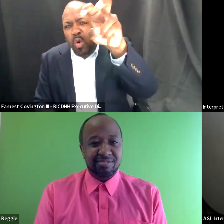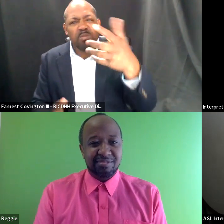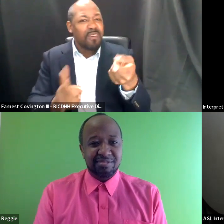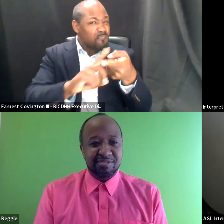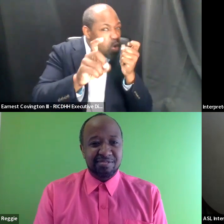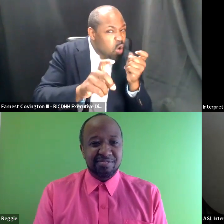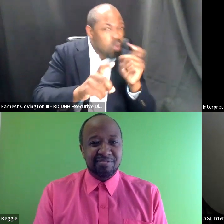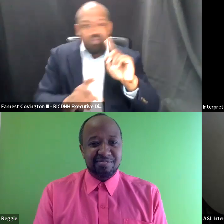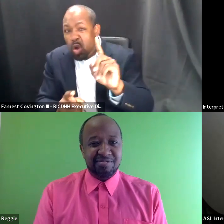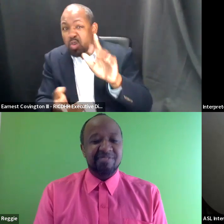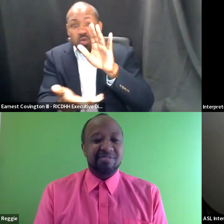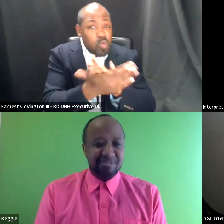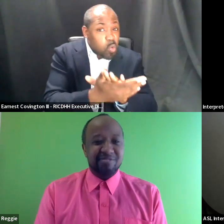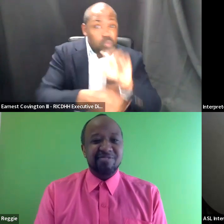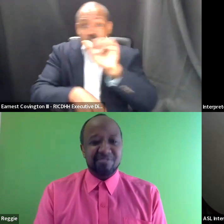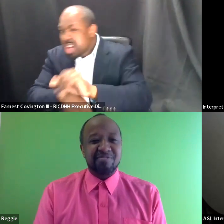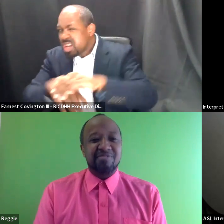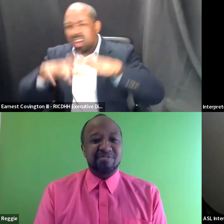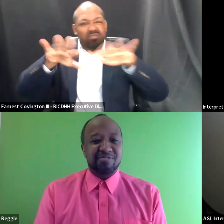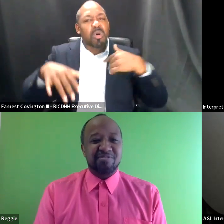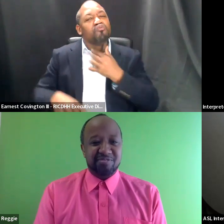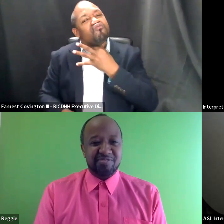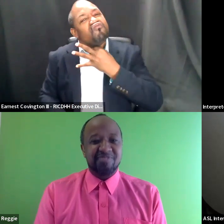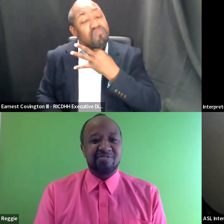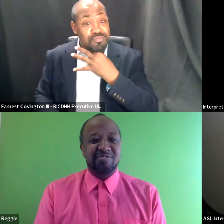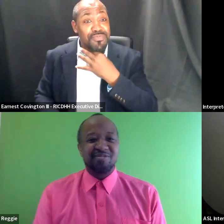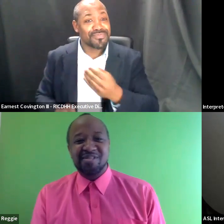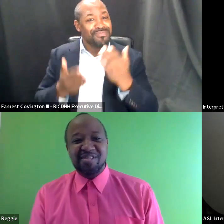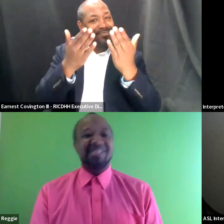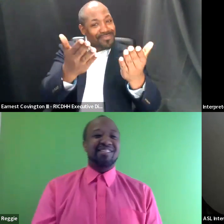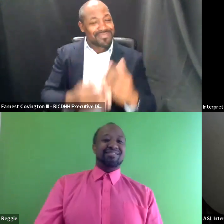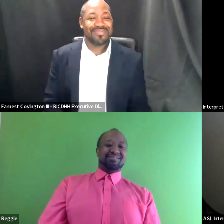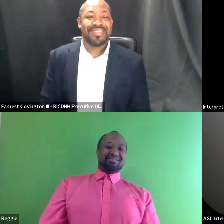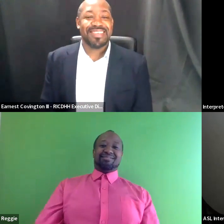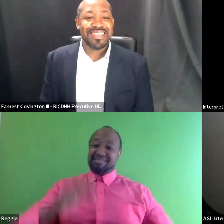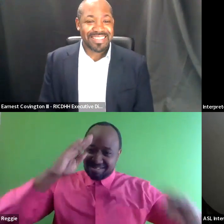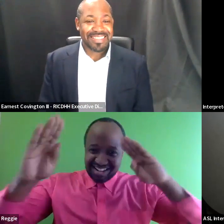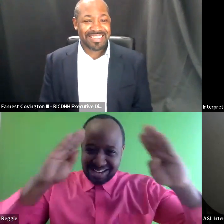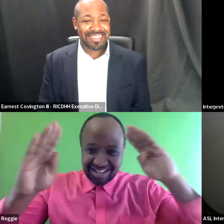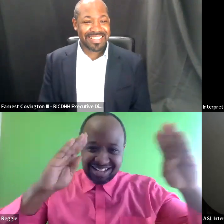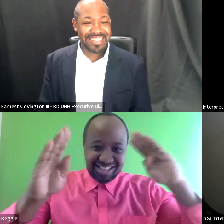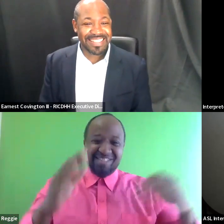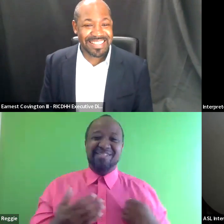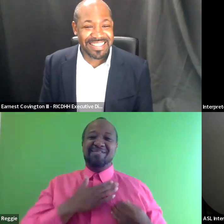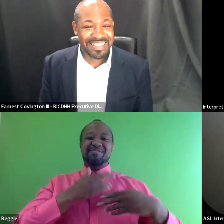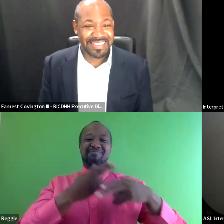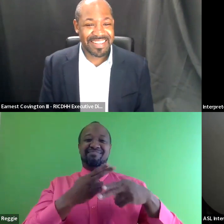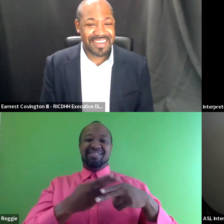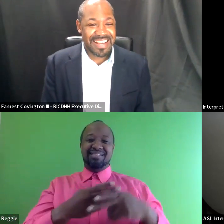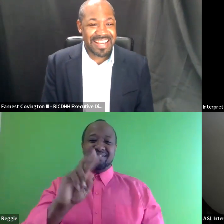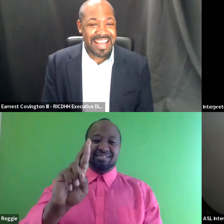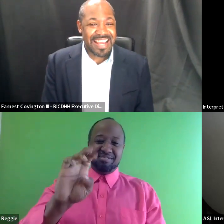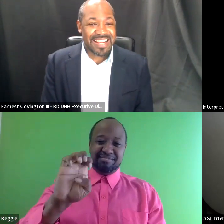If you could just share with us what that journey, looked like for you. I want to know about your upbringing. Yeah,